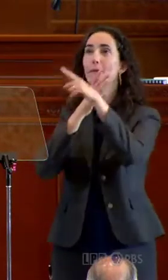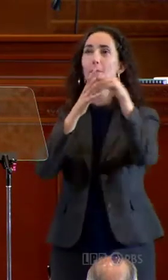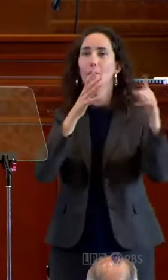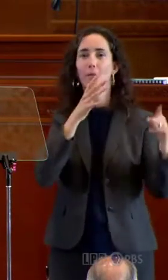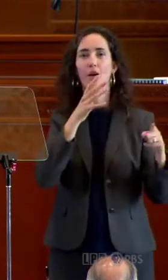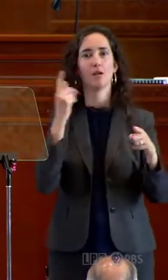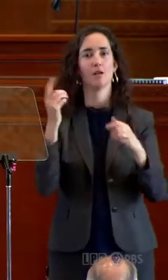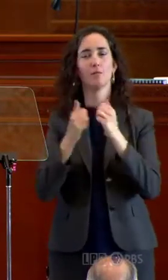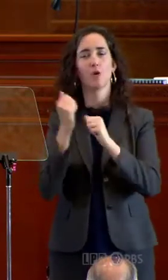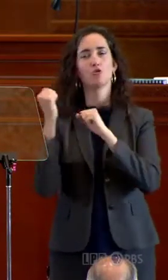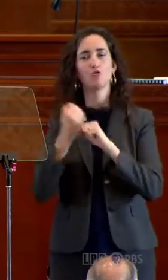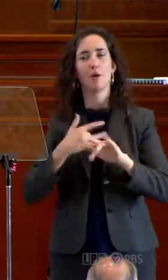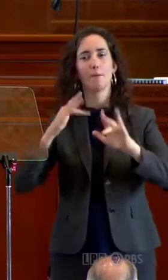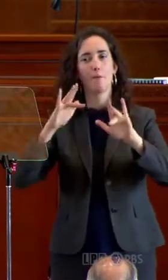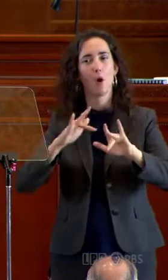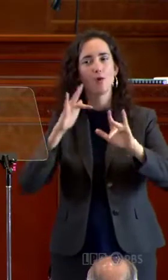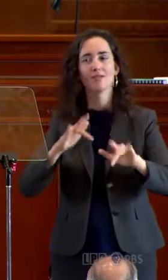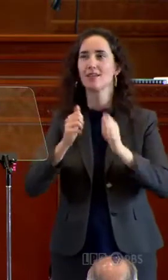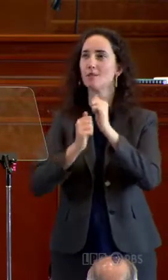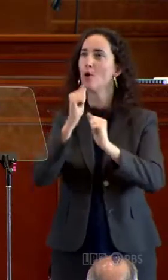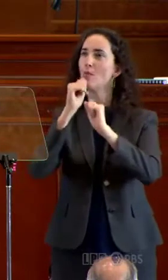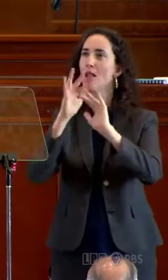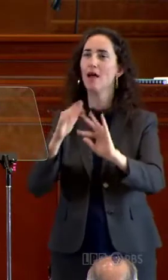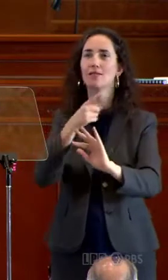most merciful and blessed of all.